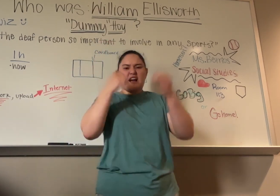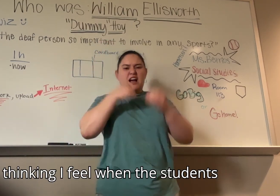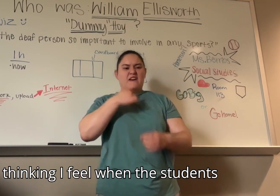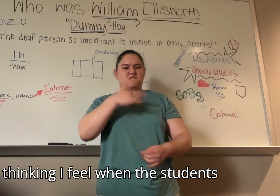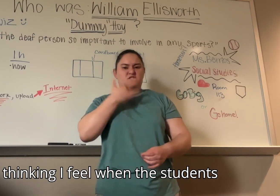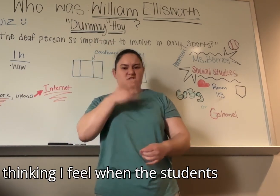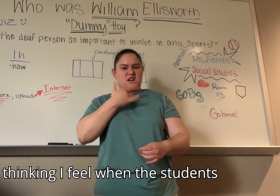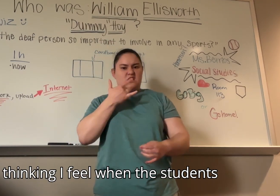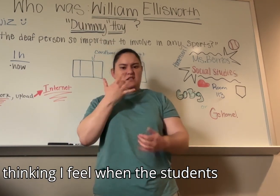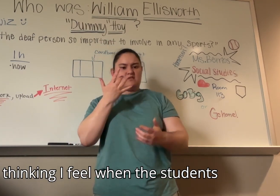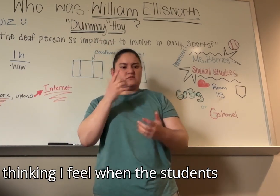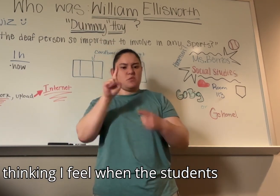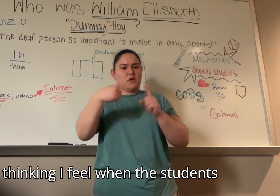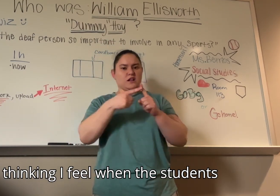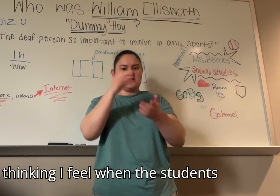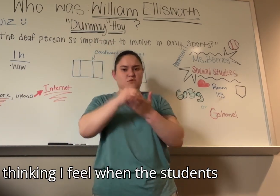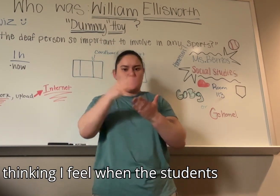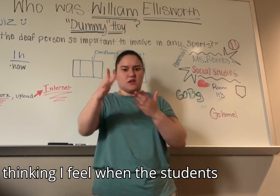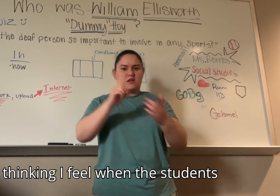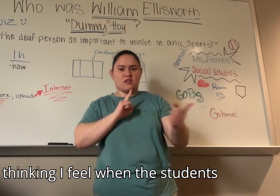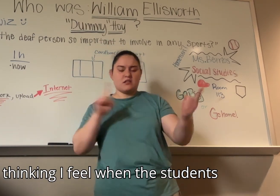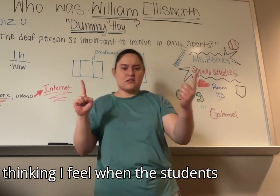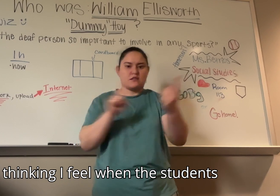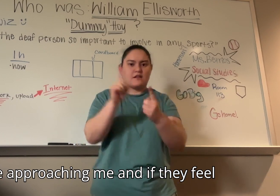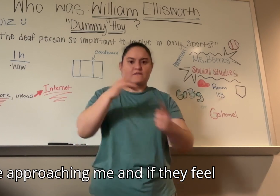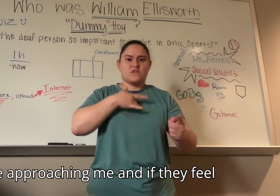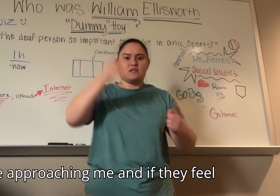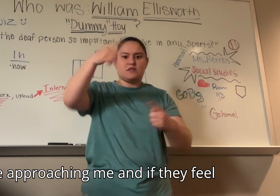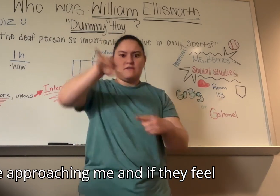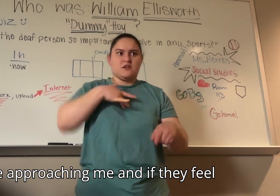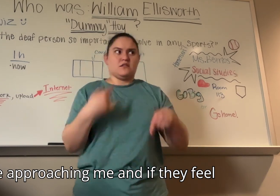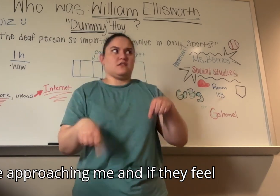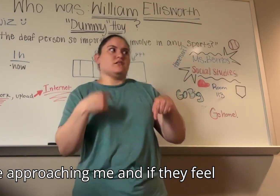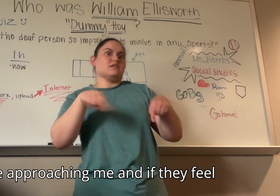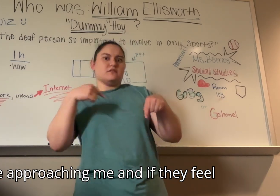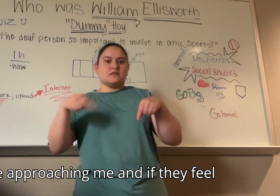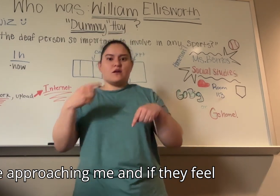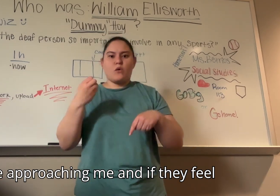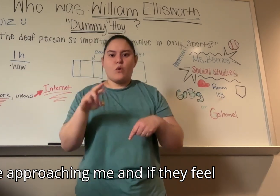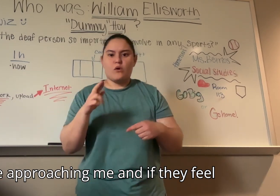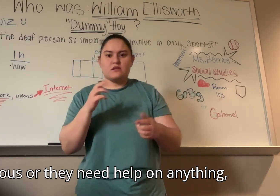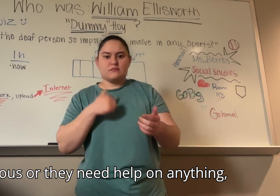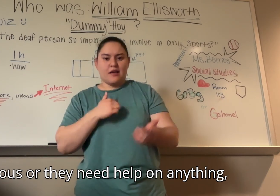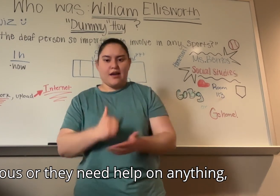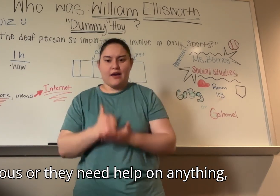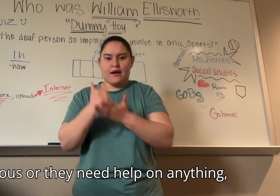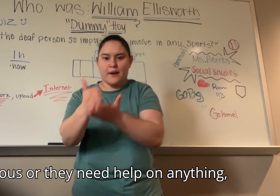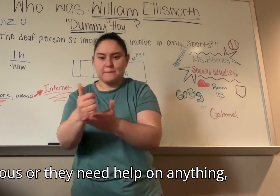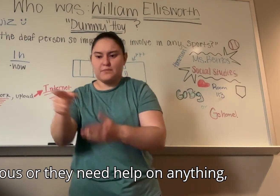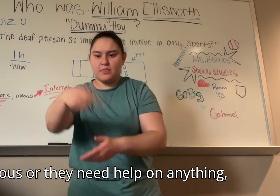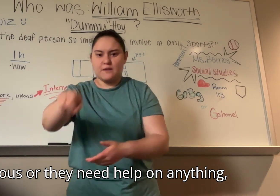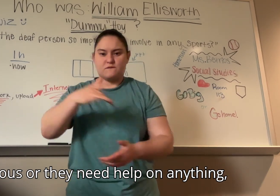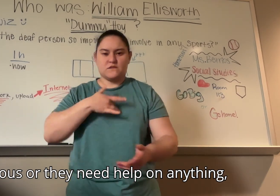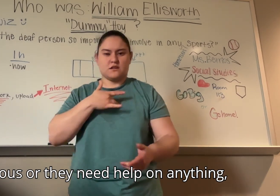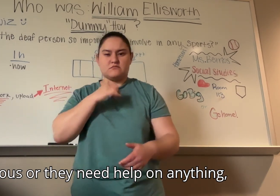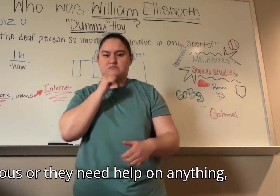I'm thinking I feel when the students are approaching me and if they feel nervous or they need help on